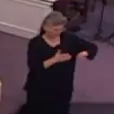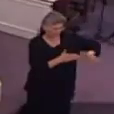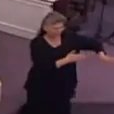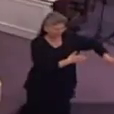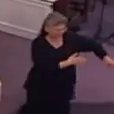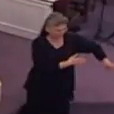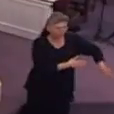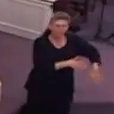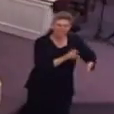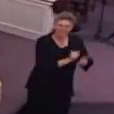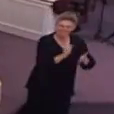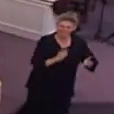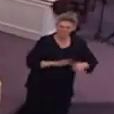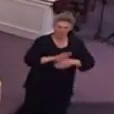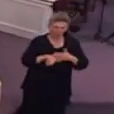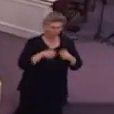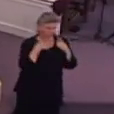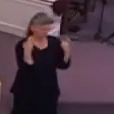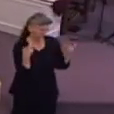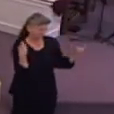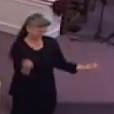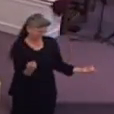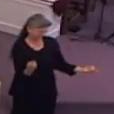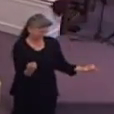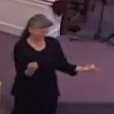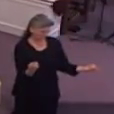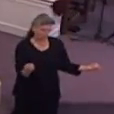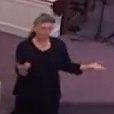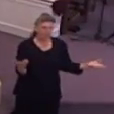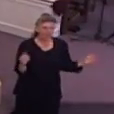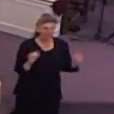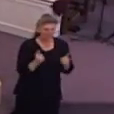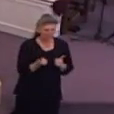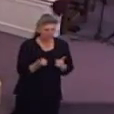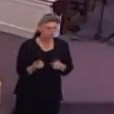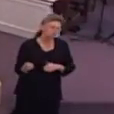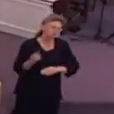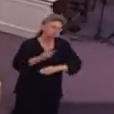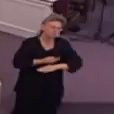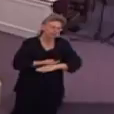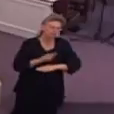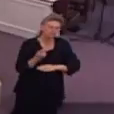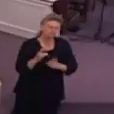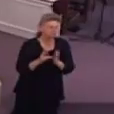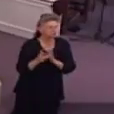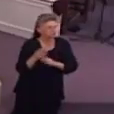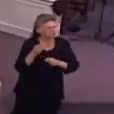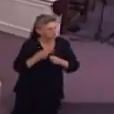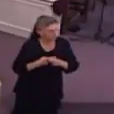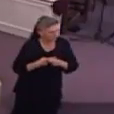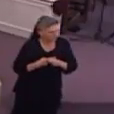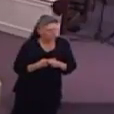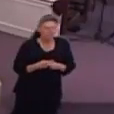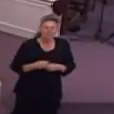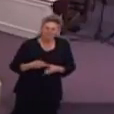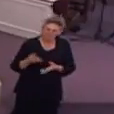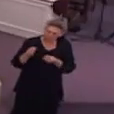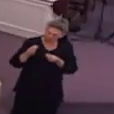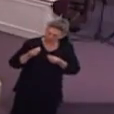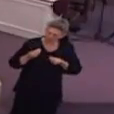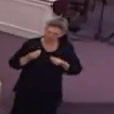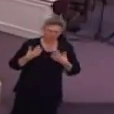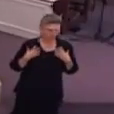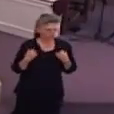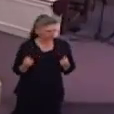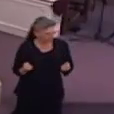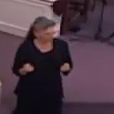God that takes away all of our sins, amen, through baptism in His name. I'm glad today that He offers us a hope of regeneration